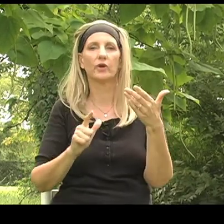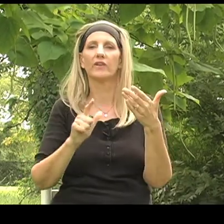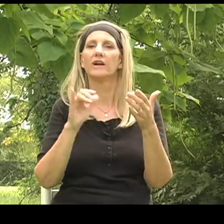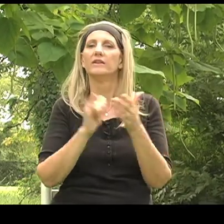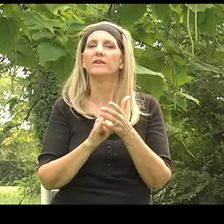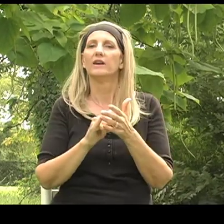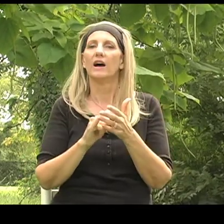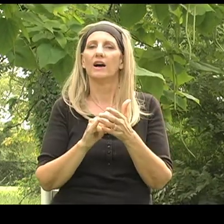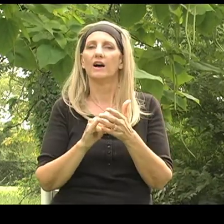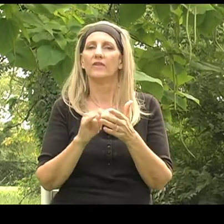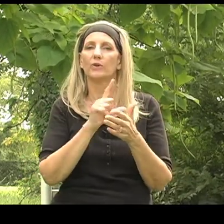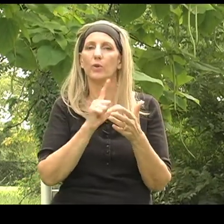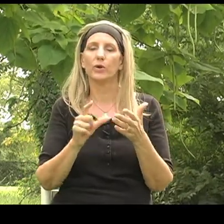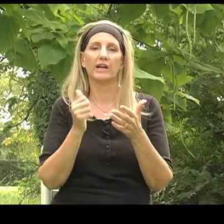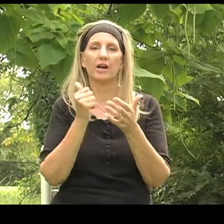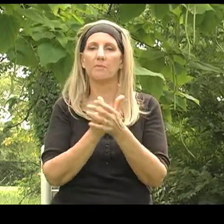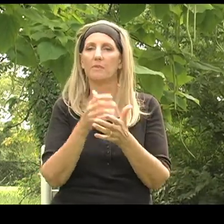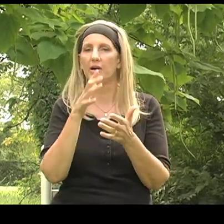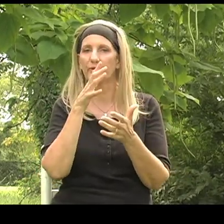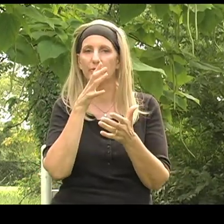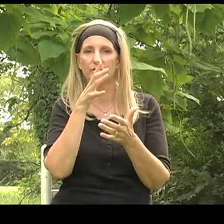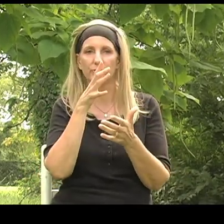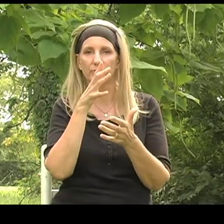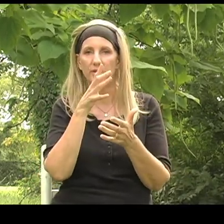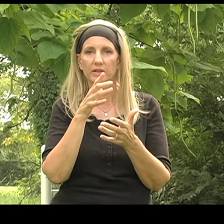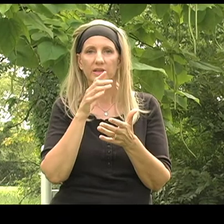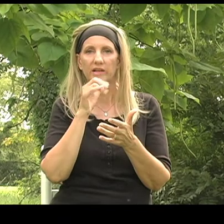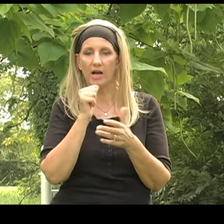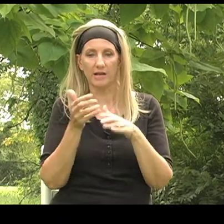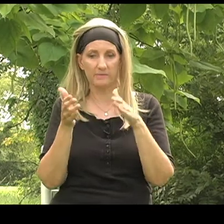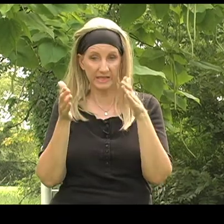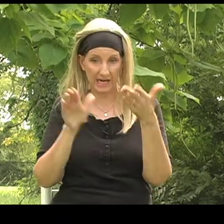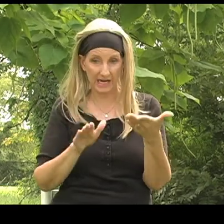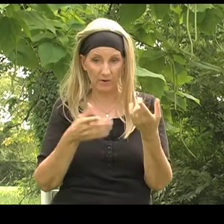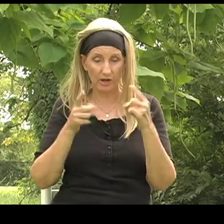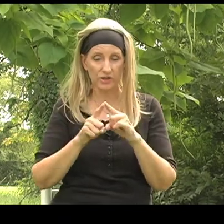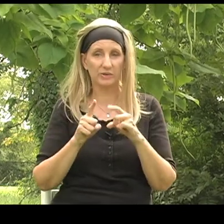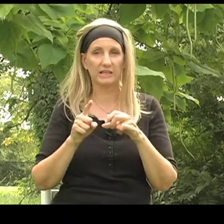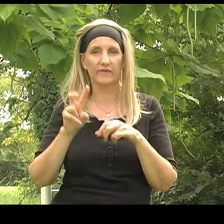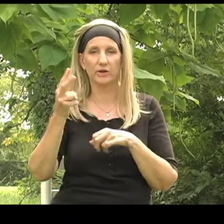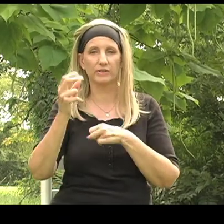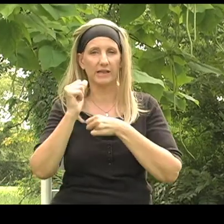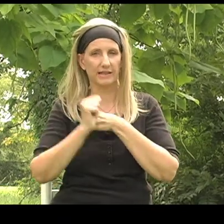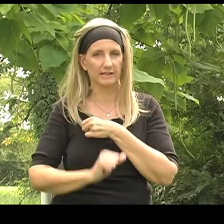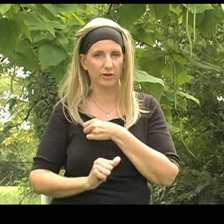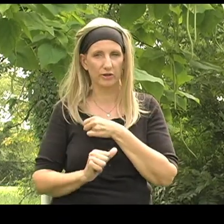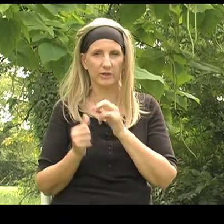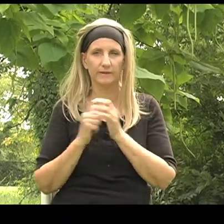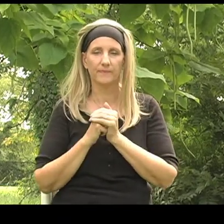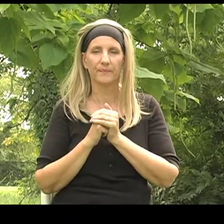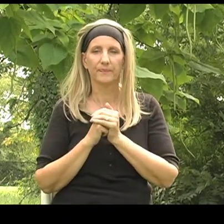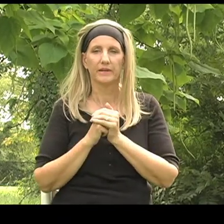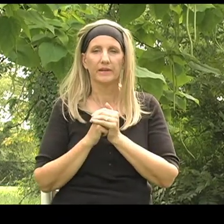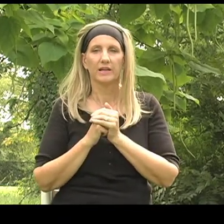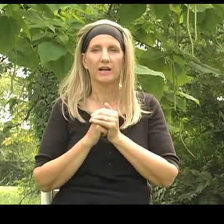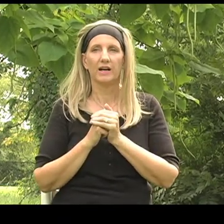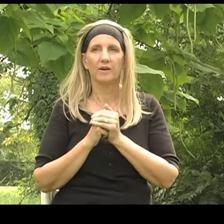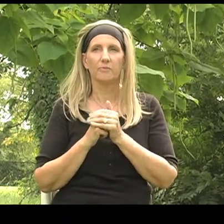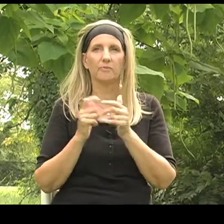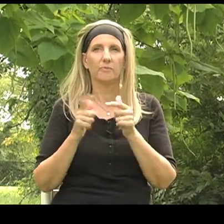that the Lord helped my mother to not die while she was having her second surgery. But